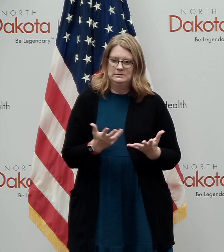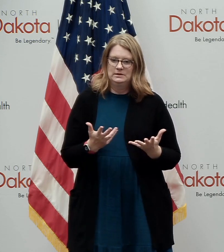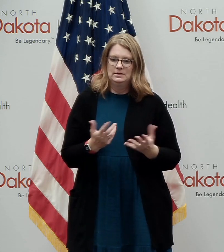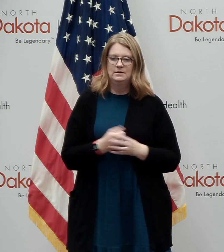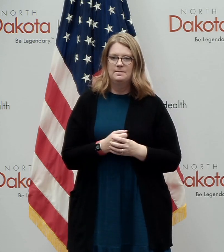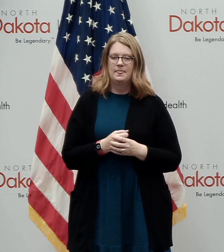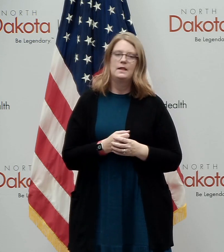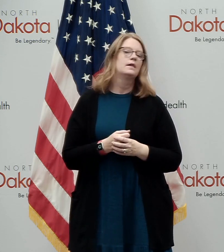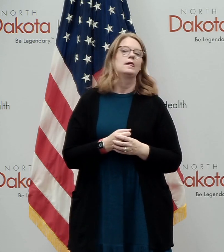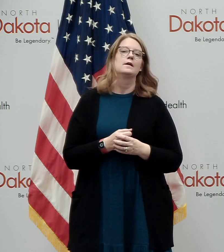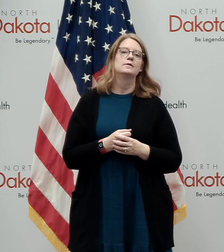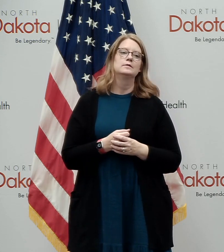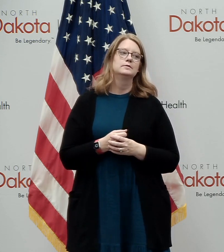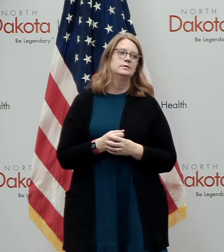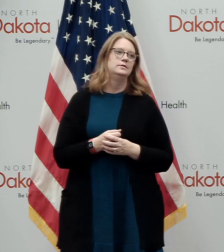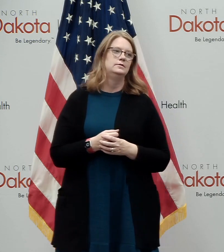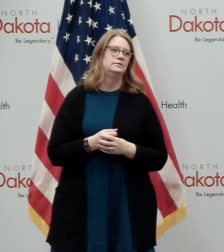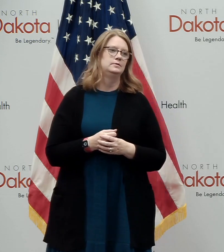1% of the